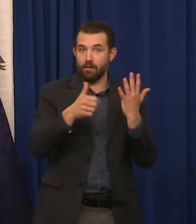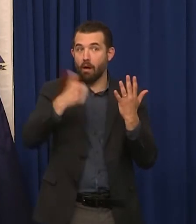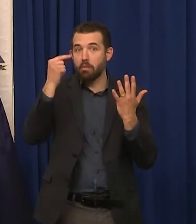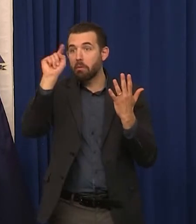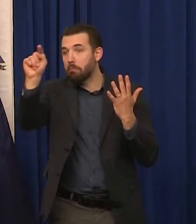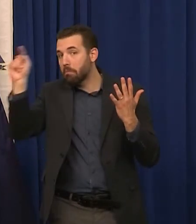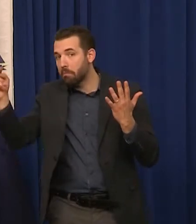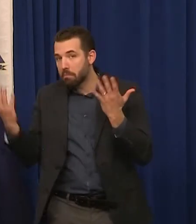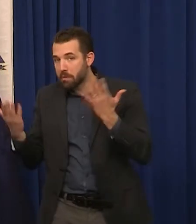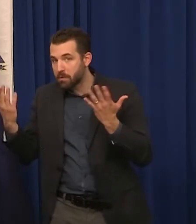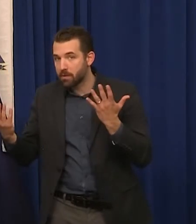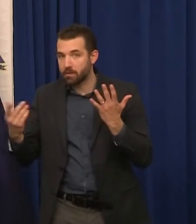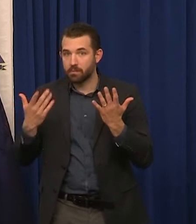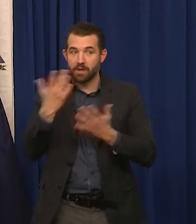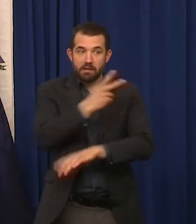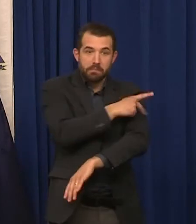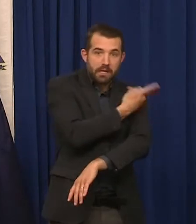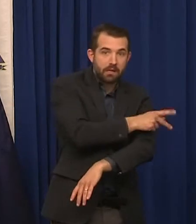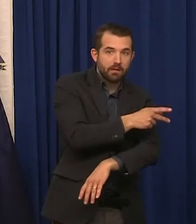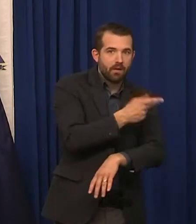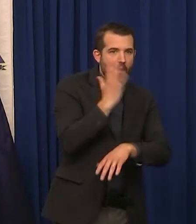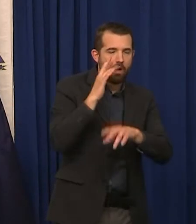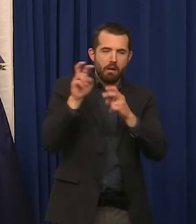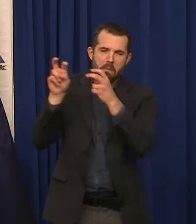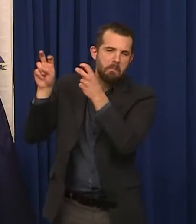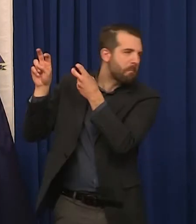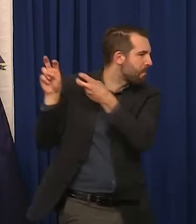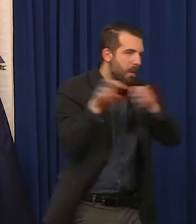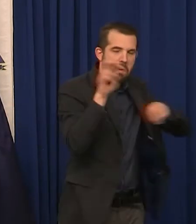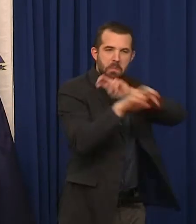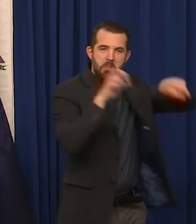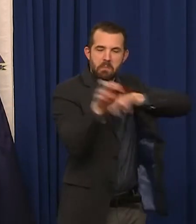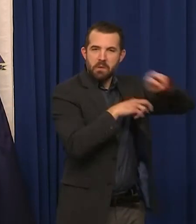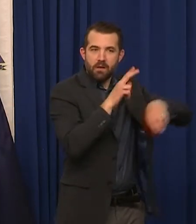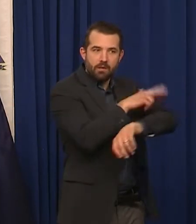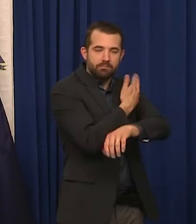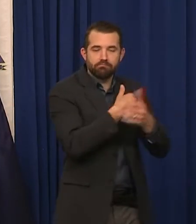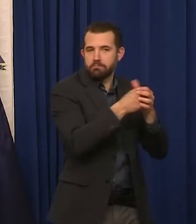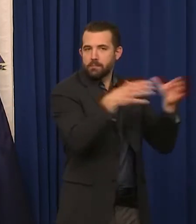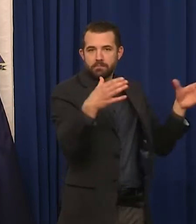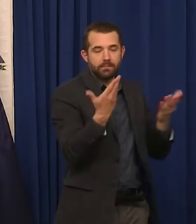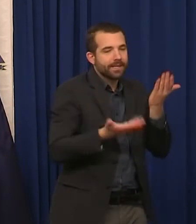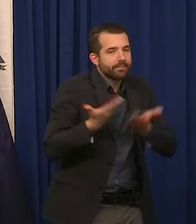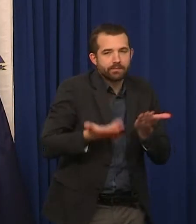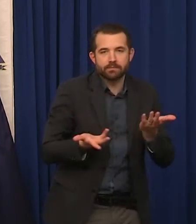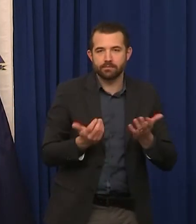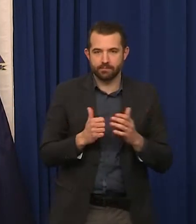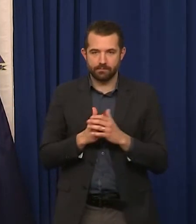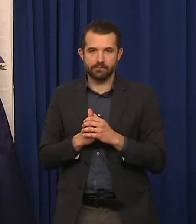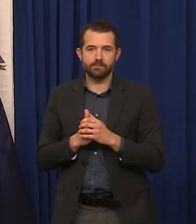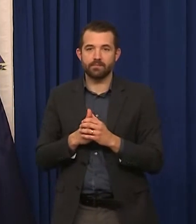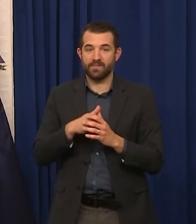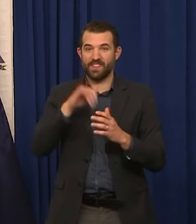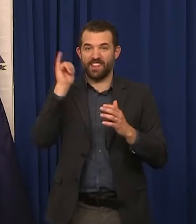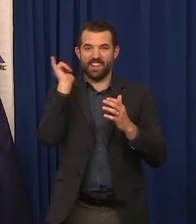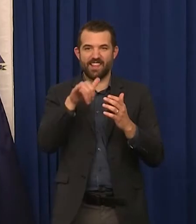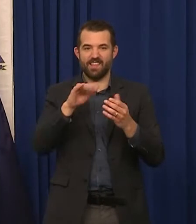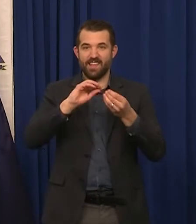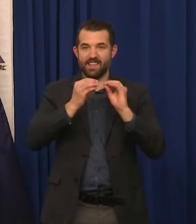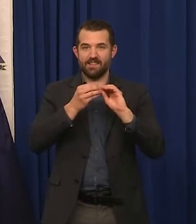hospitals from long-term care facilities if they so choose and if their condition worsens. That would increase the number of